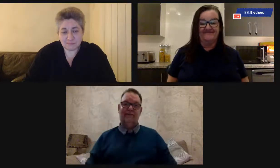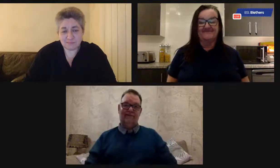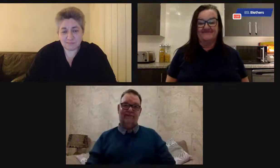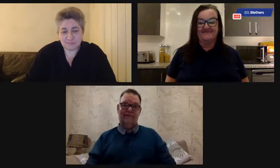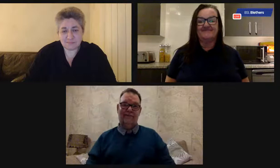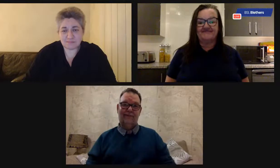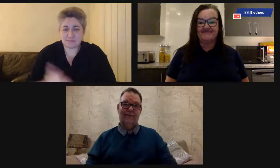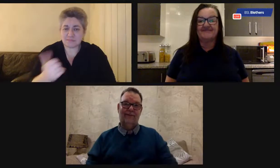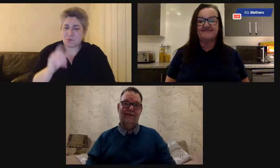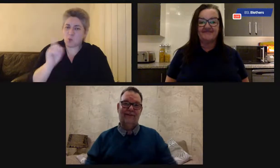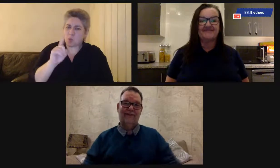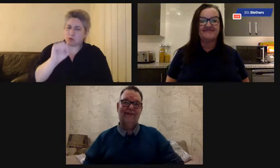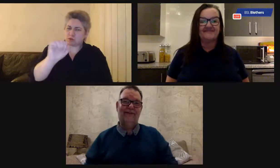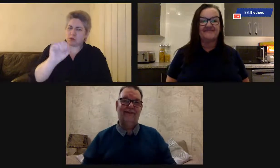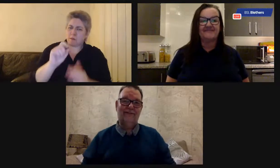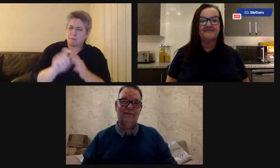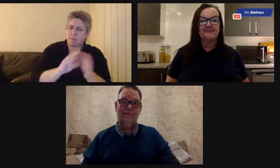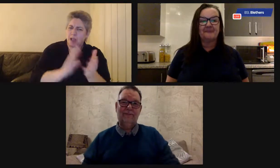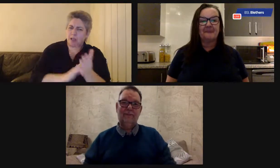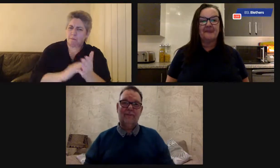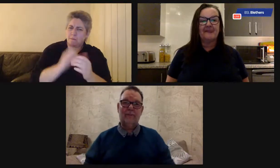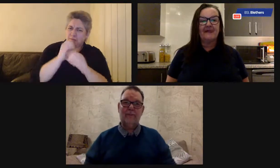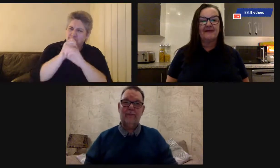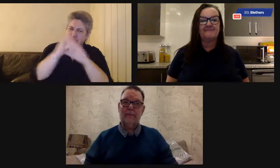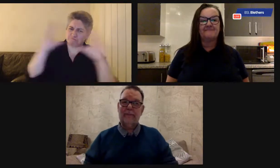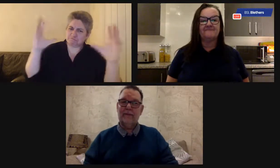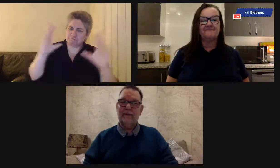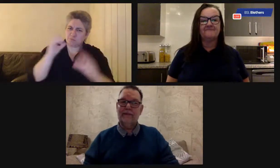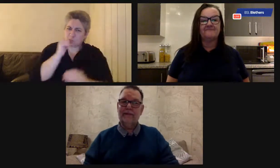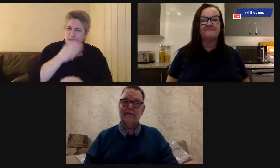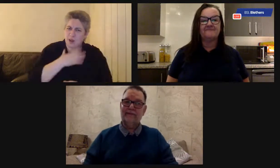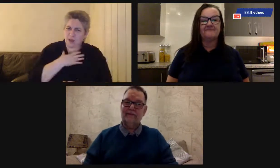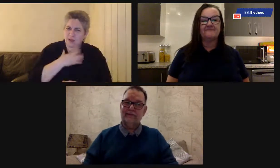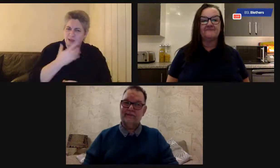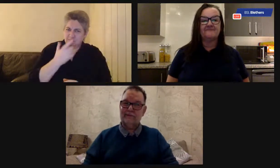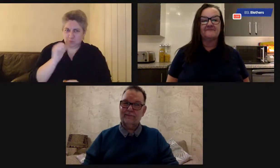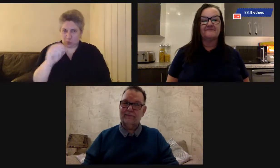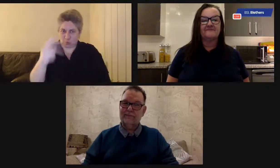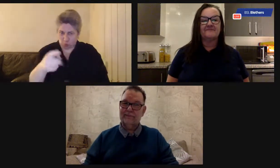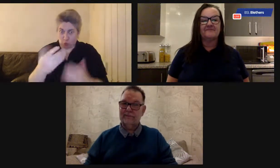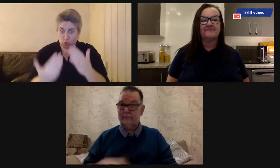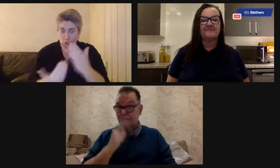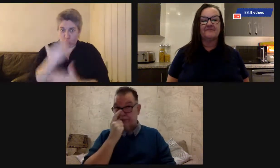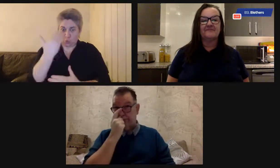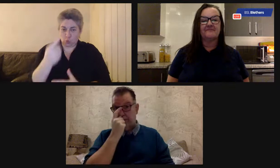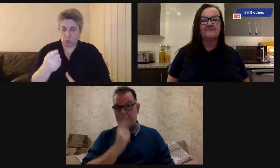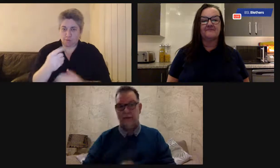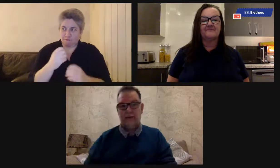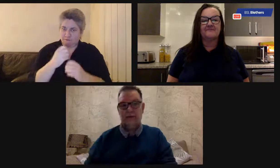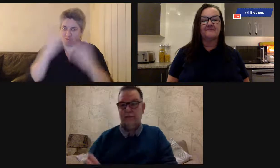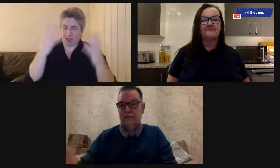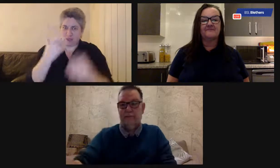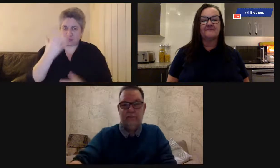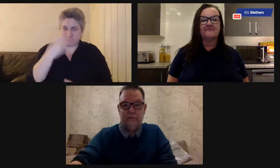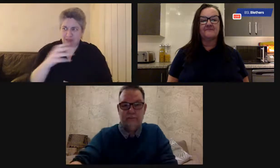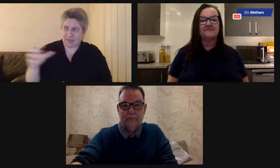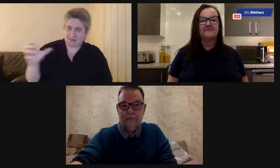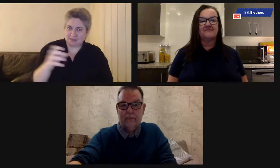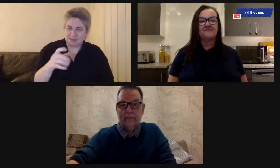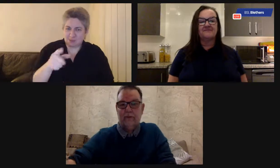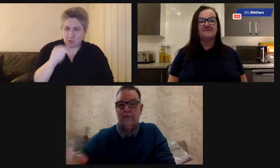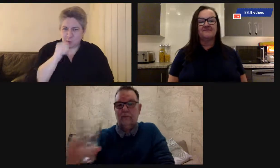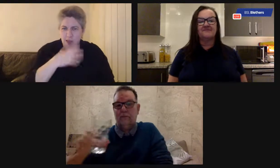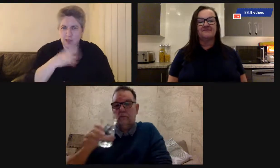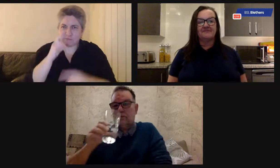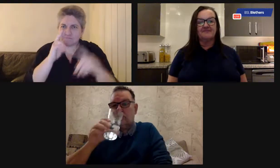and we make sure that they love it and enjoy themselves. Pam, what would be your vision of the you're